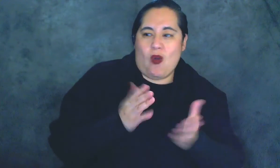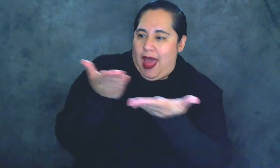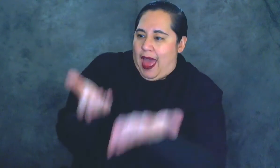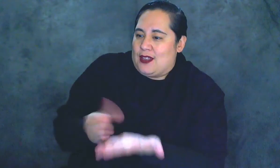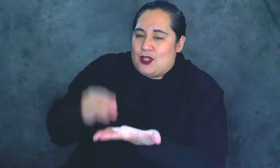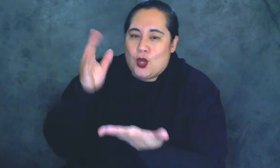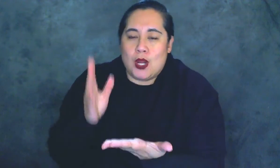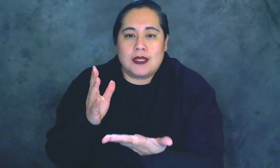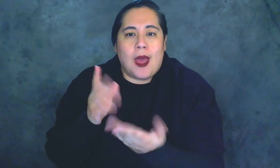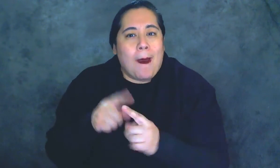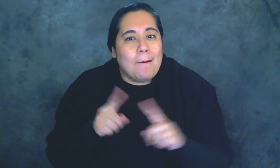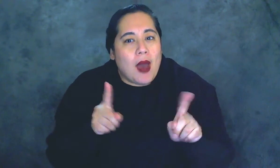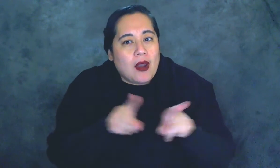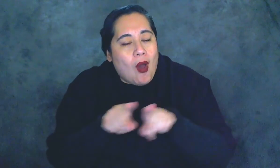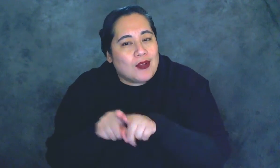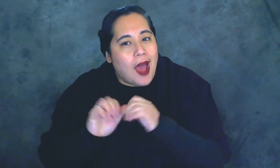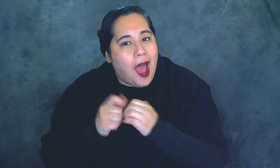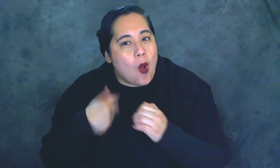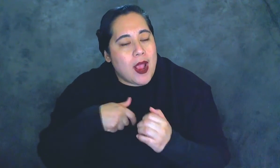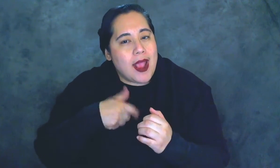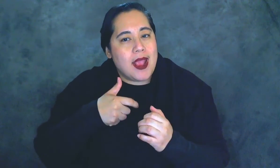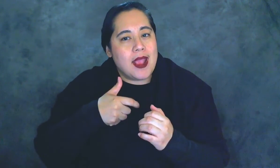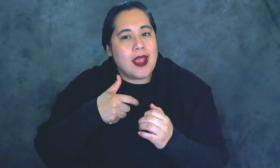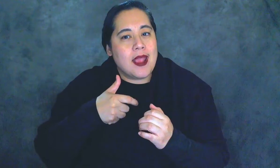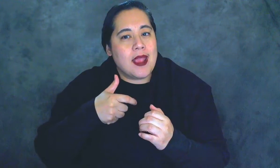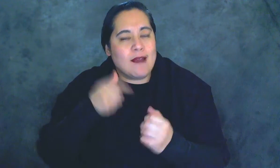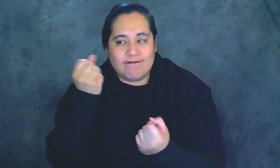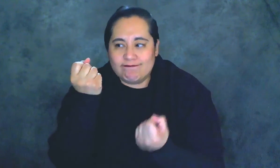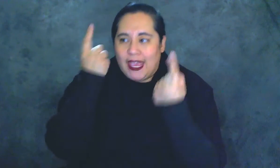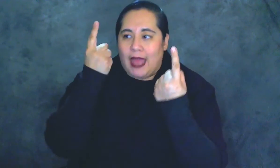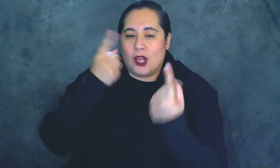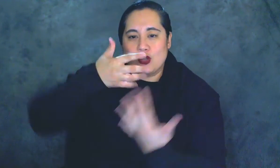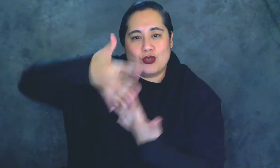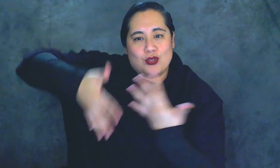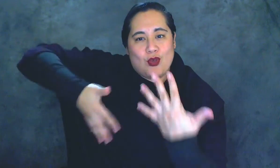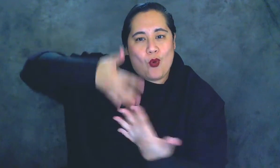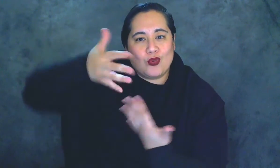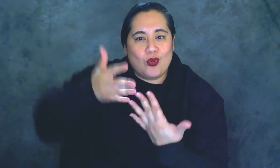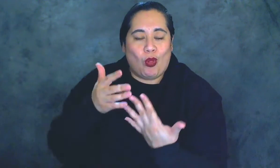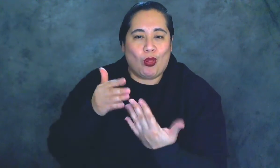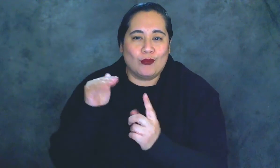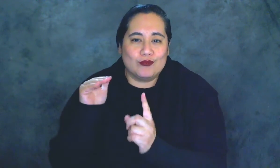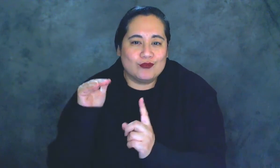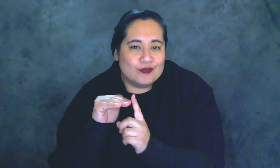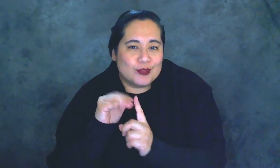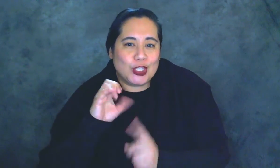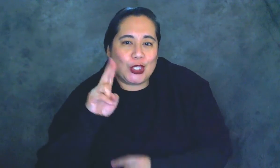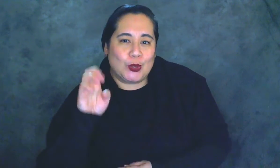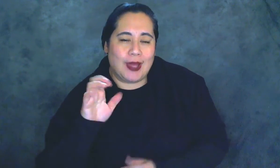also how we get social cues. It's how we learn what gym to join. It's how we